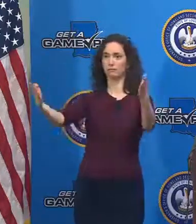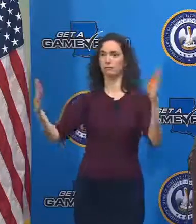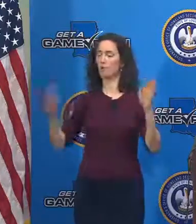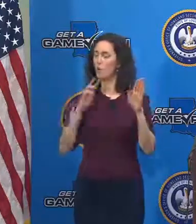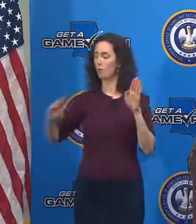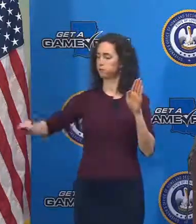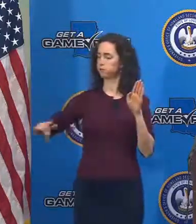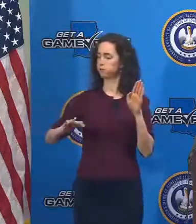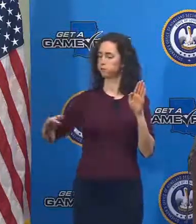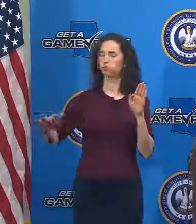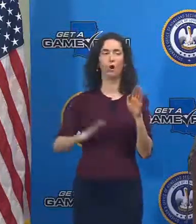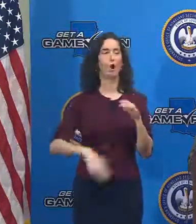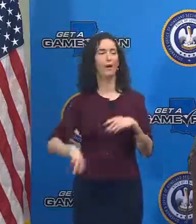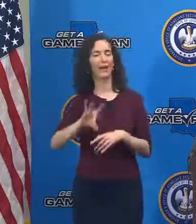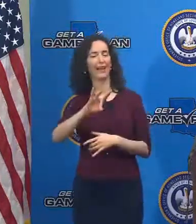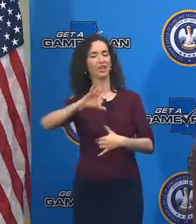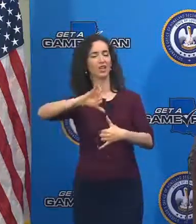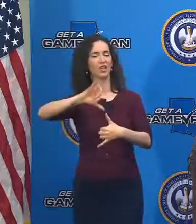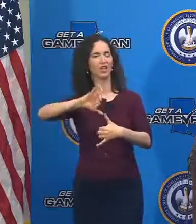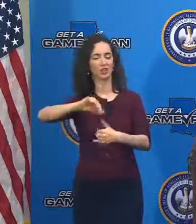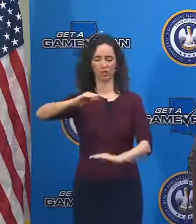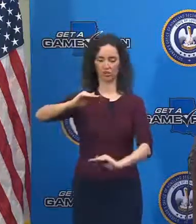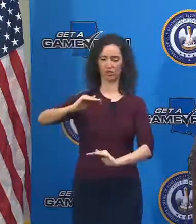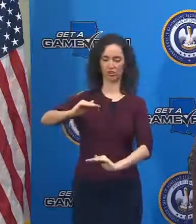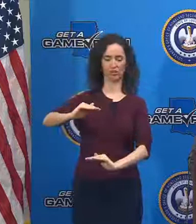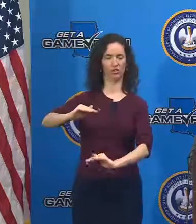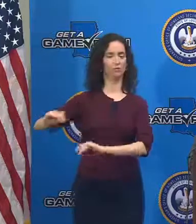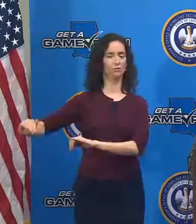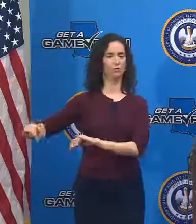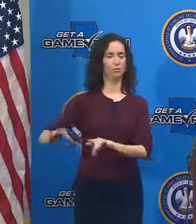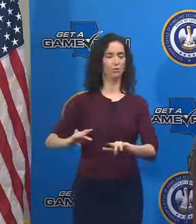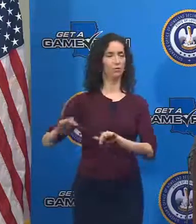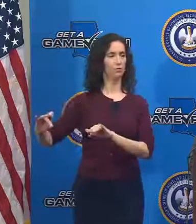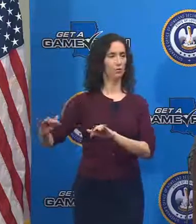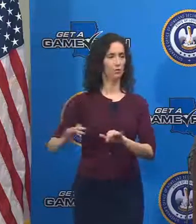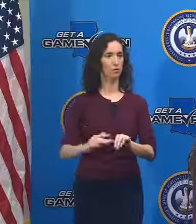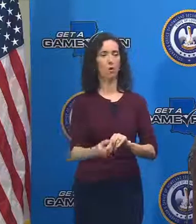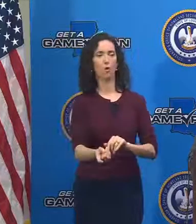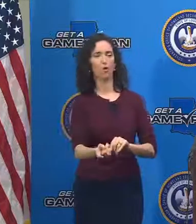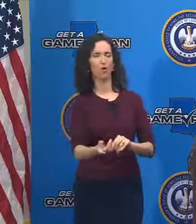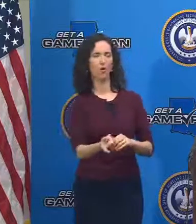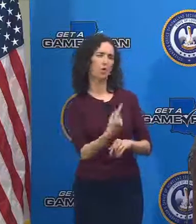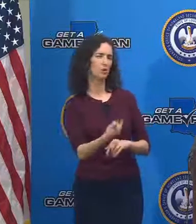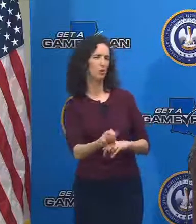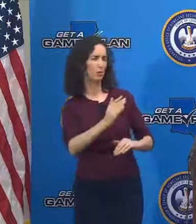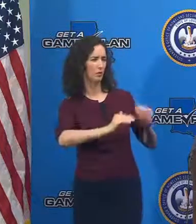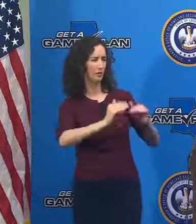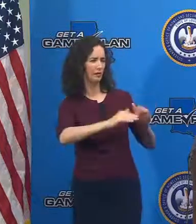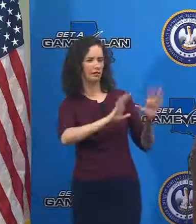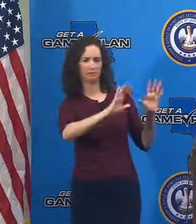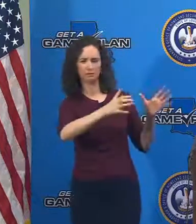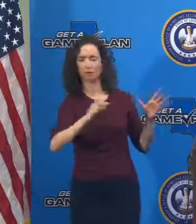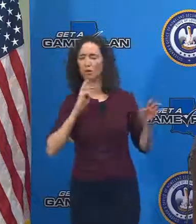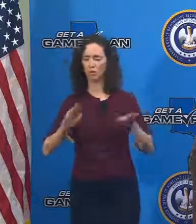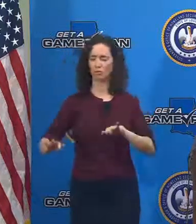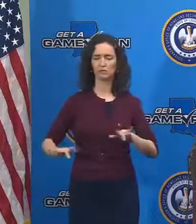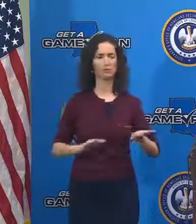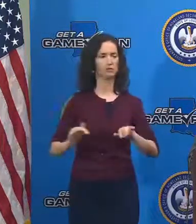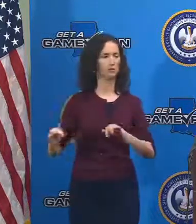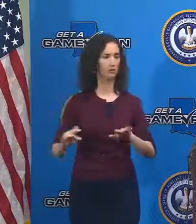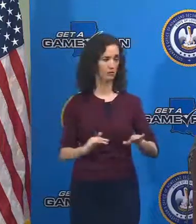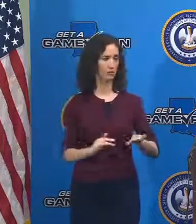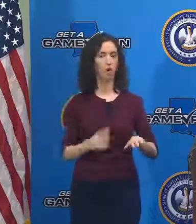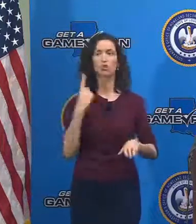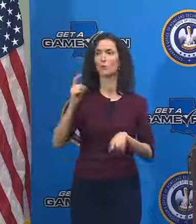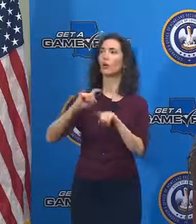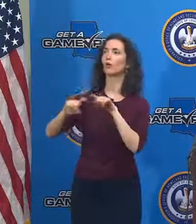that approximately 8 inches of water had infiltrated at least 1 or 2 buildings on that site, and so that's what